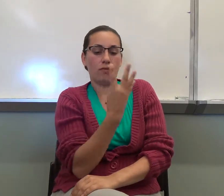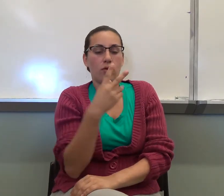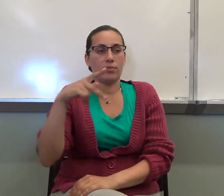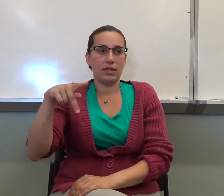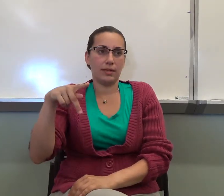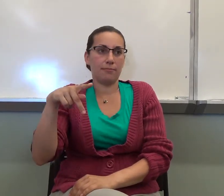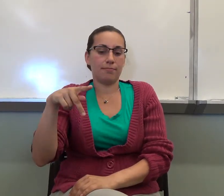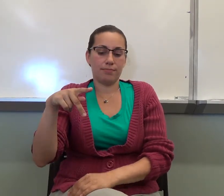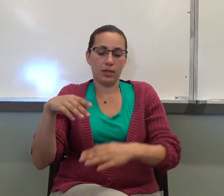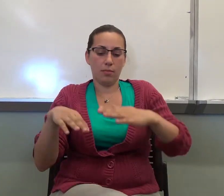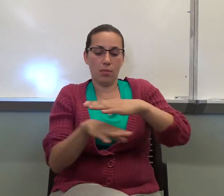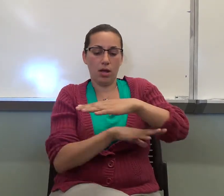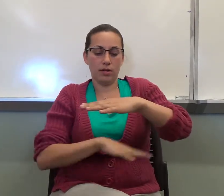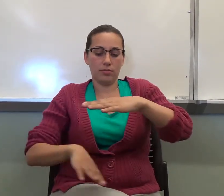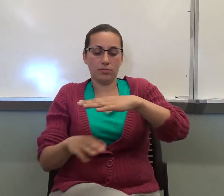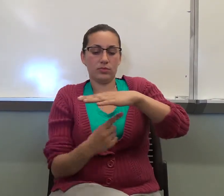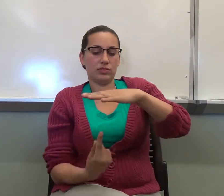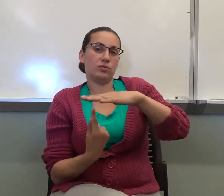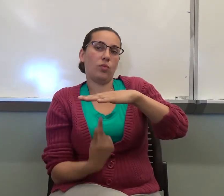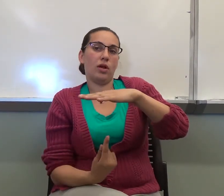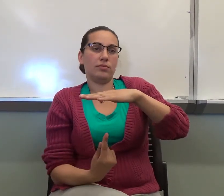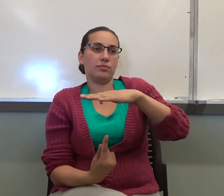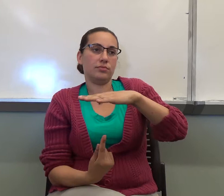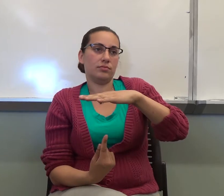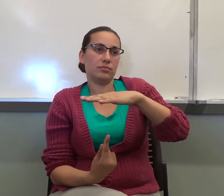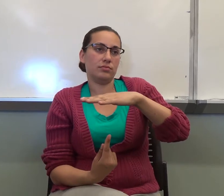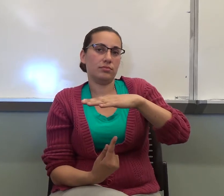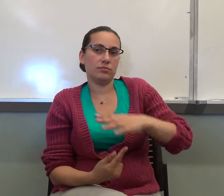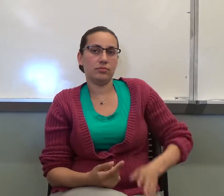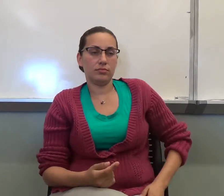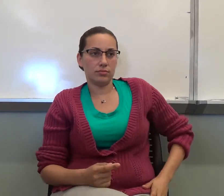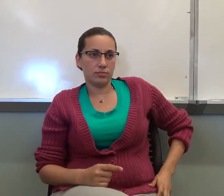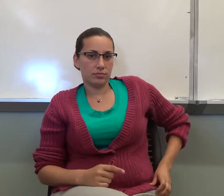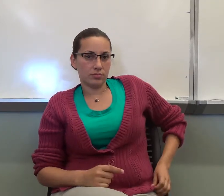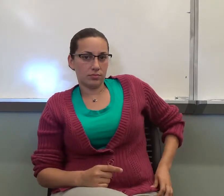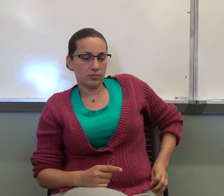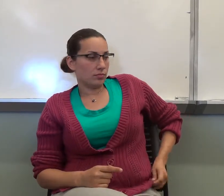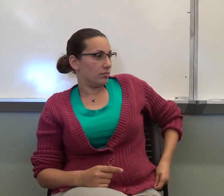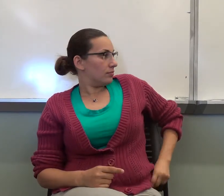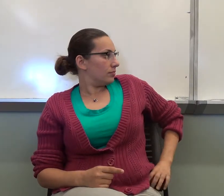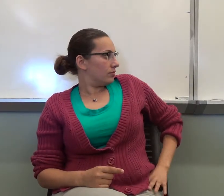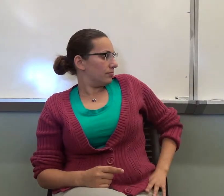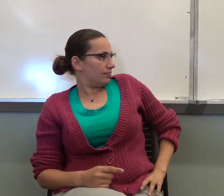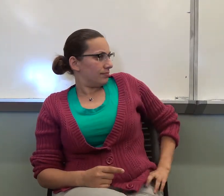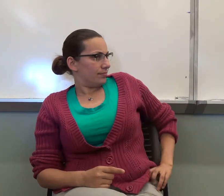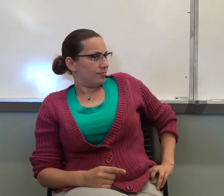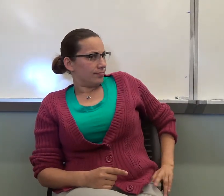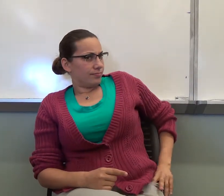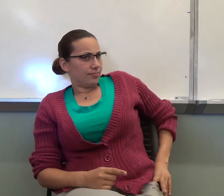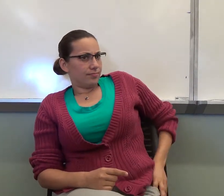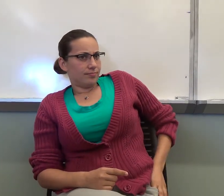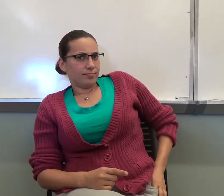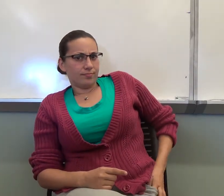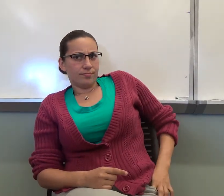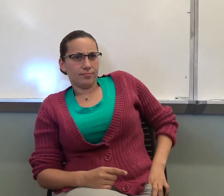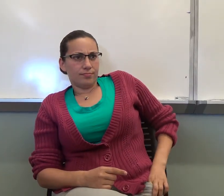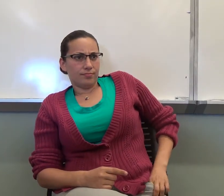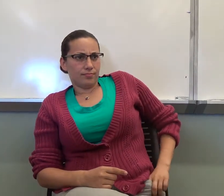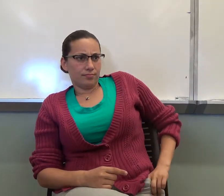it's just 1, so there's no point in writing in 1. Now here, you do cancel. 2 into 2 is 1, 2